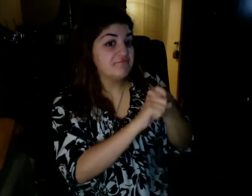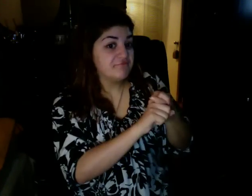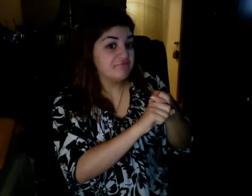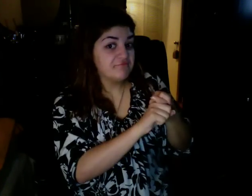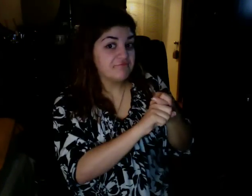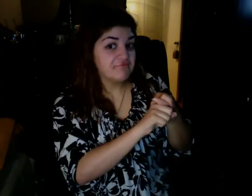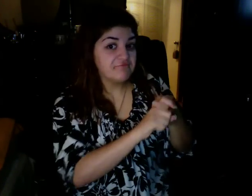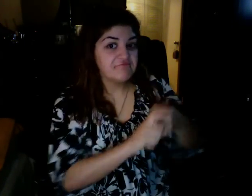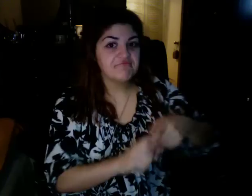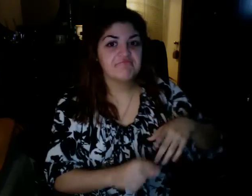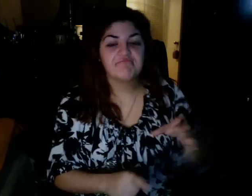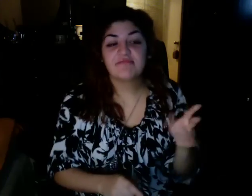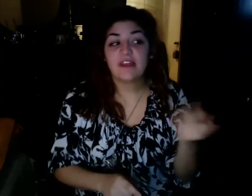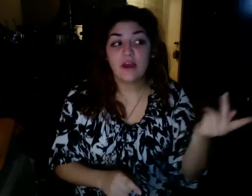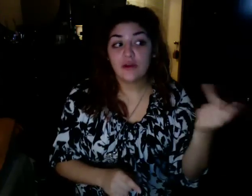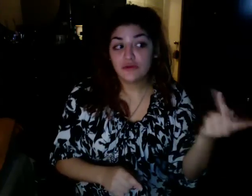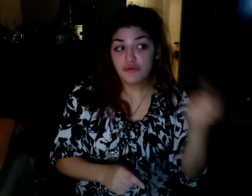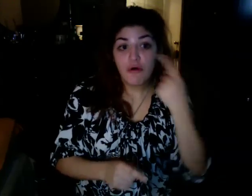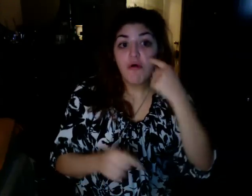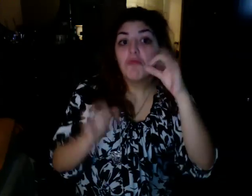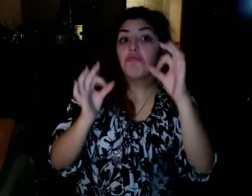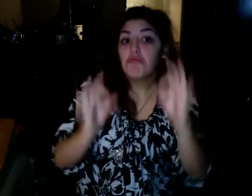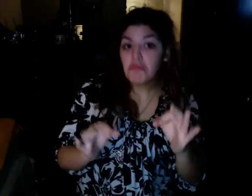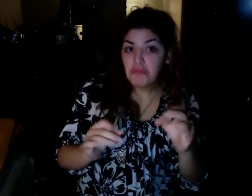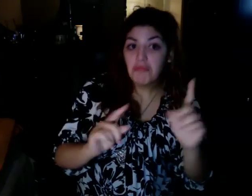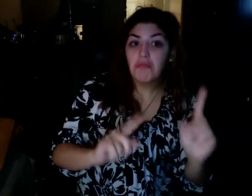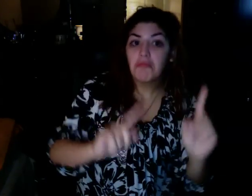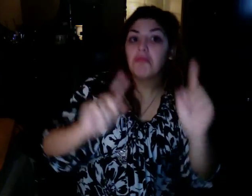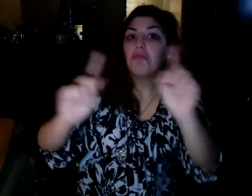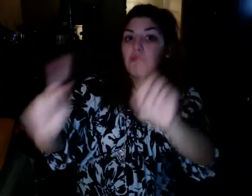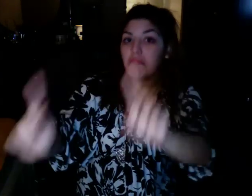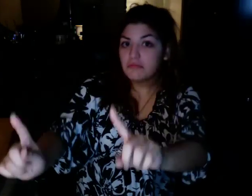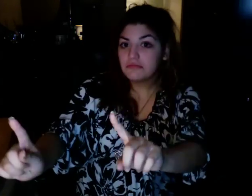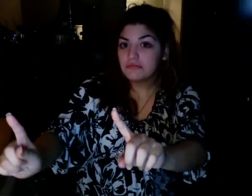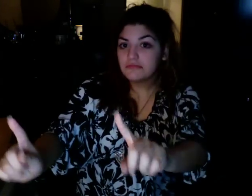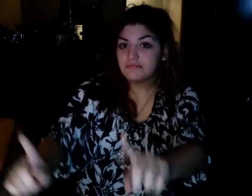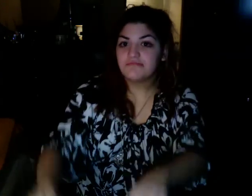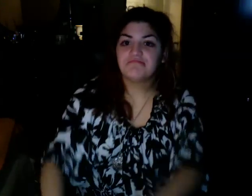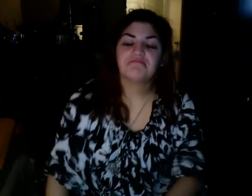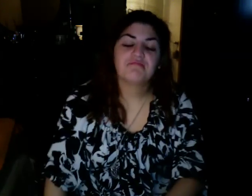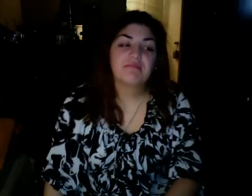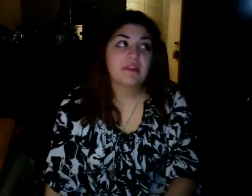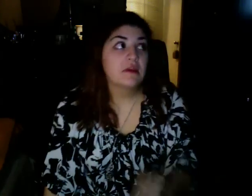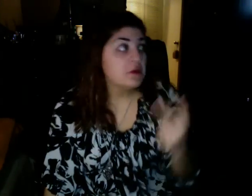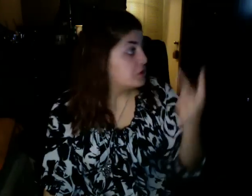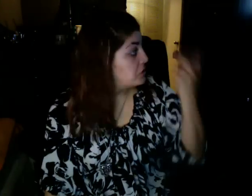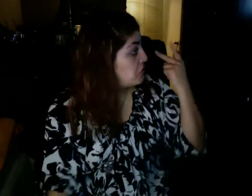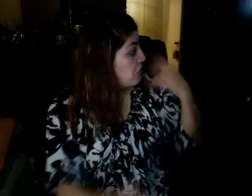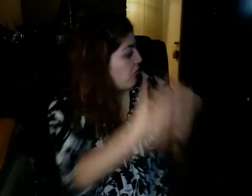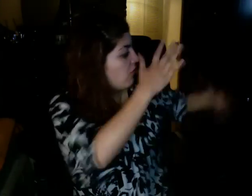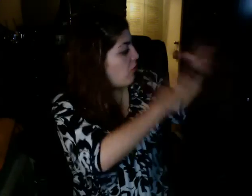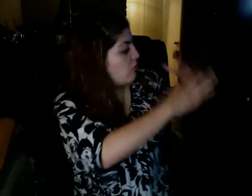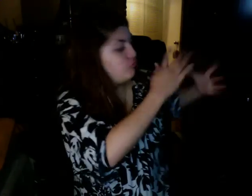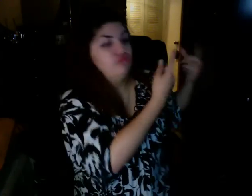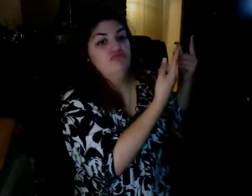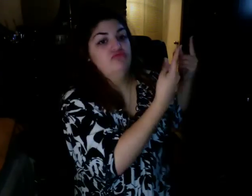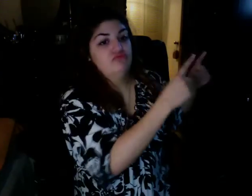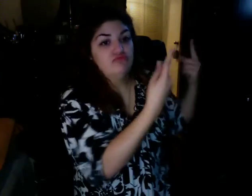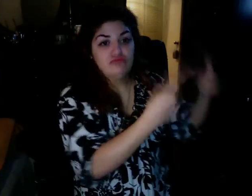A decade and a half went by, and still America had no universal health plan. The United States slipped to